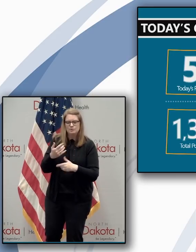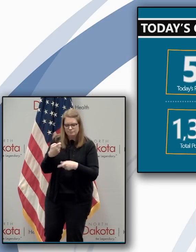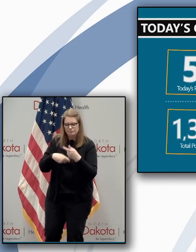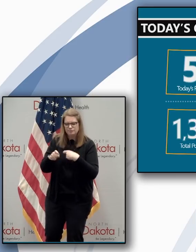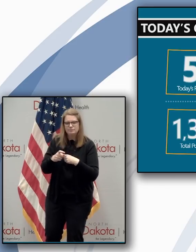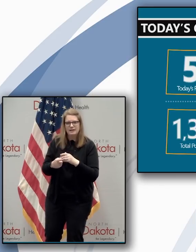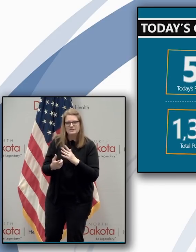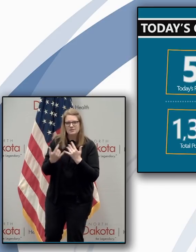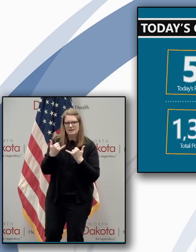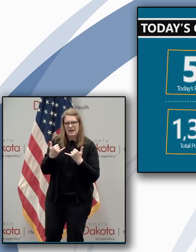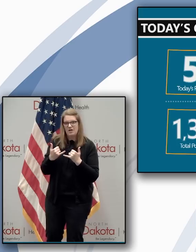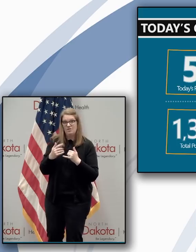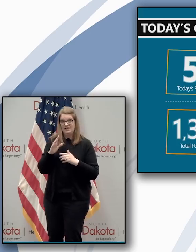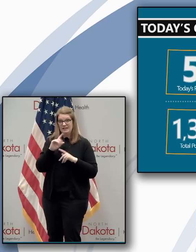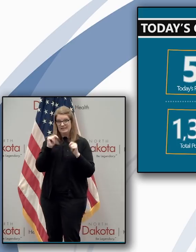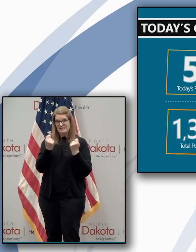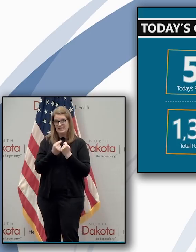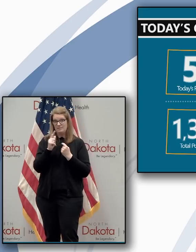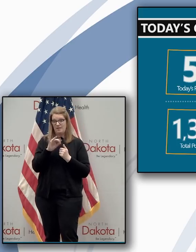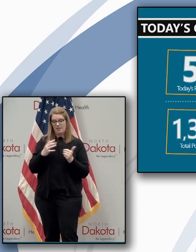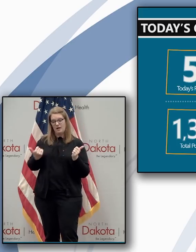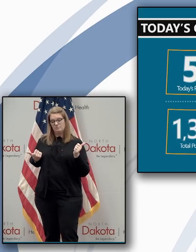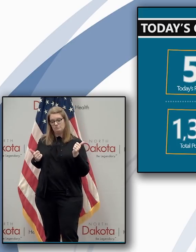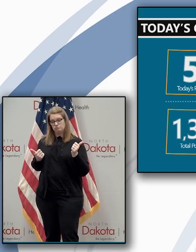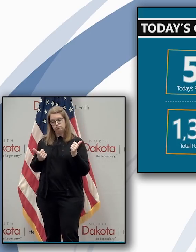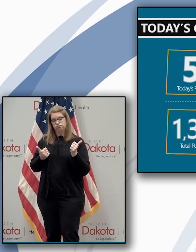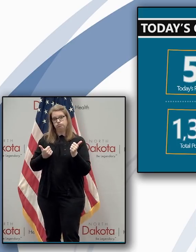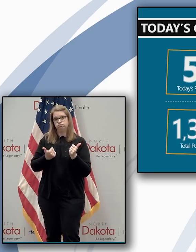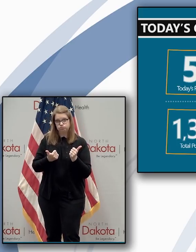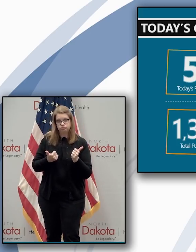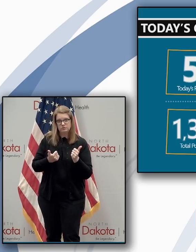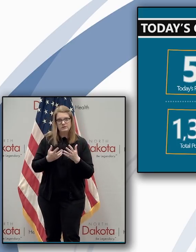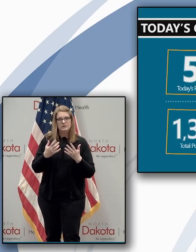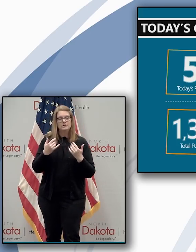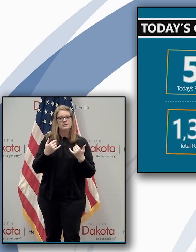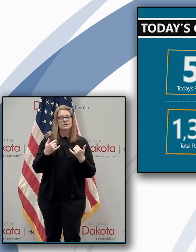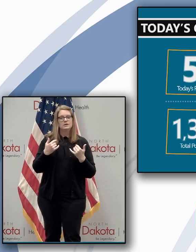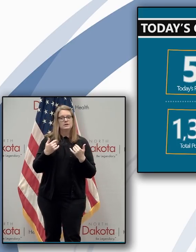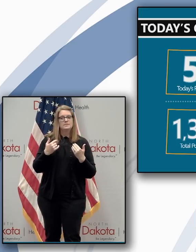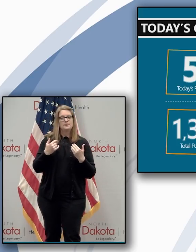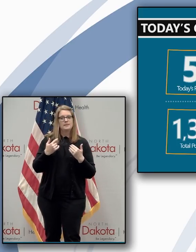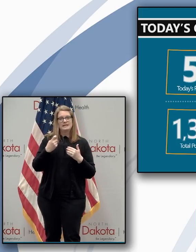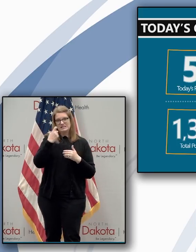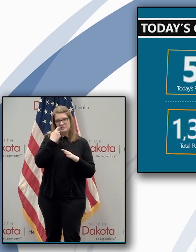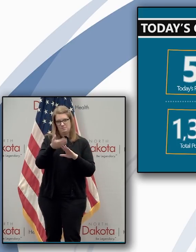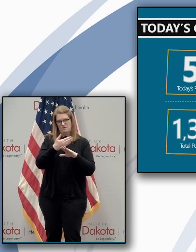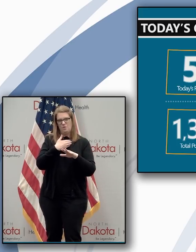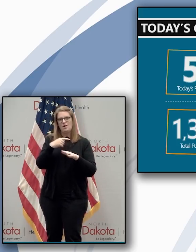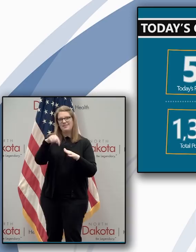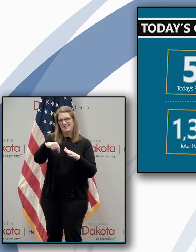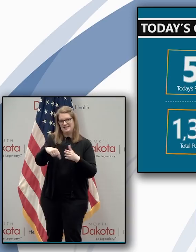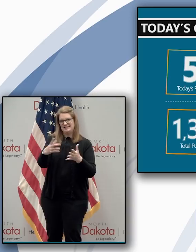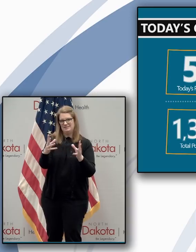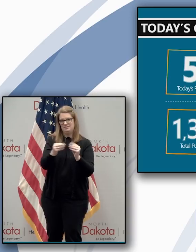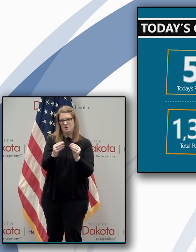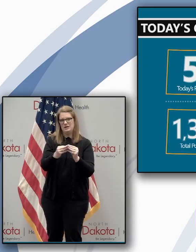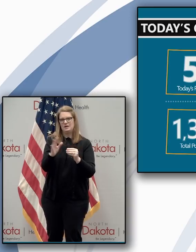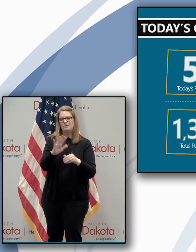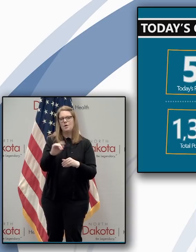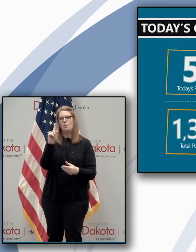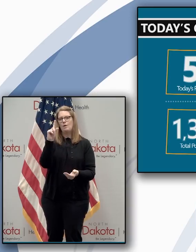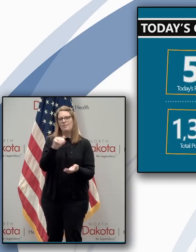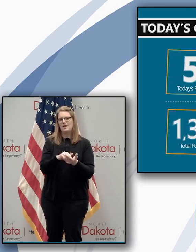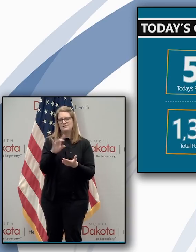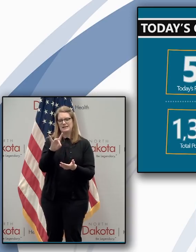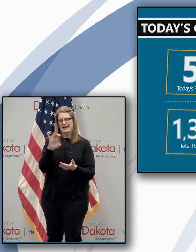through the backlog, not as of midnight last night, but as of before this press briefing, we're down to about